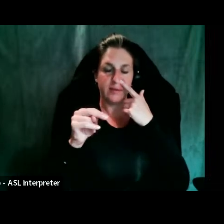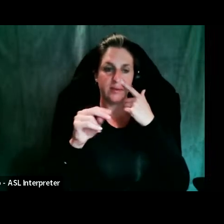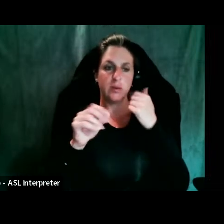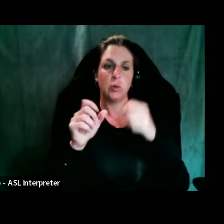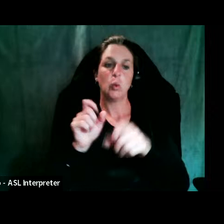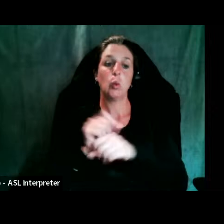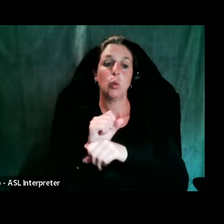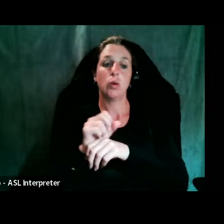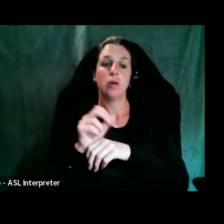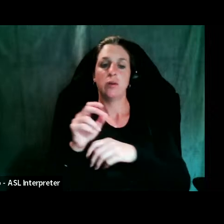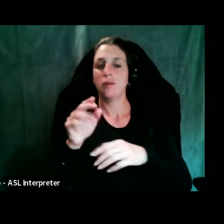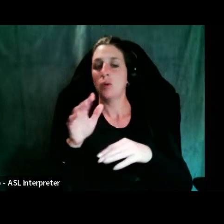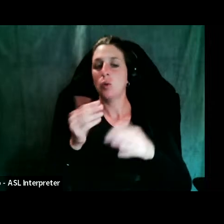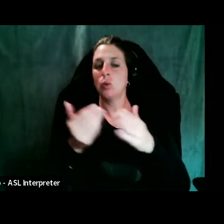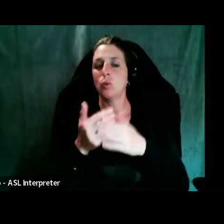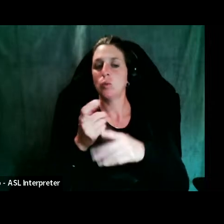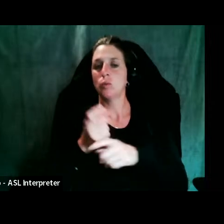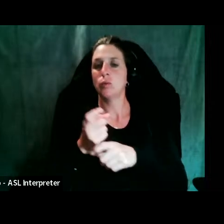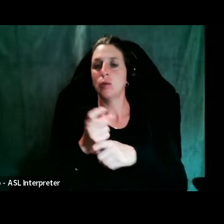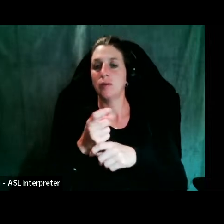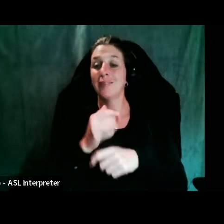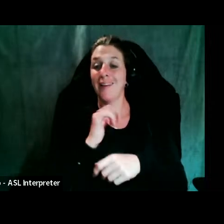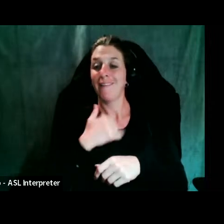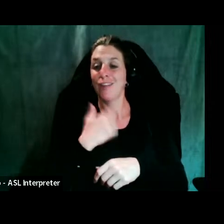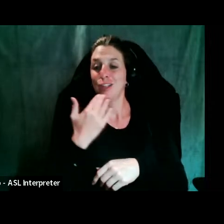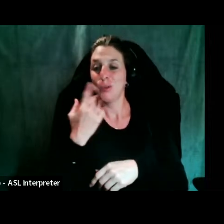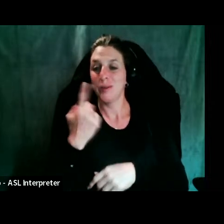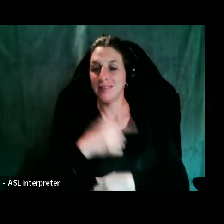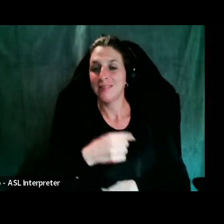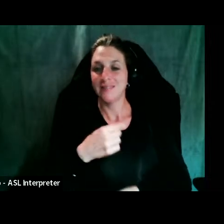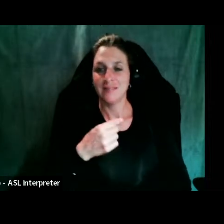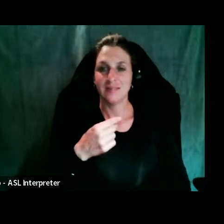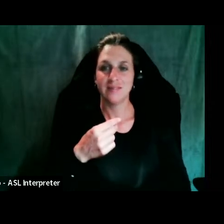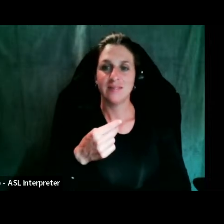joke. I got good ones.